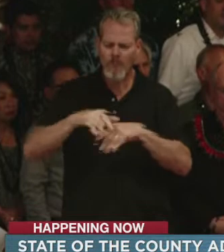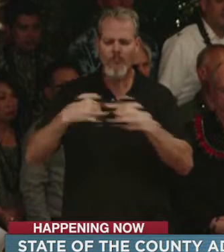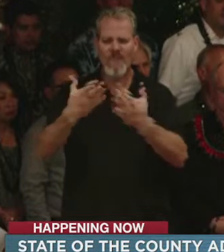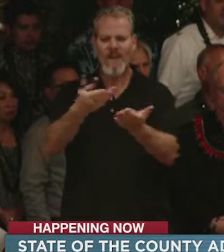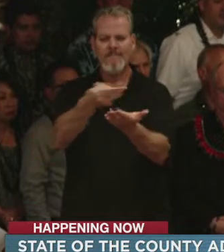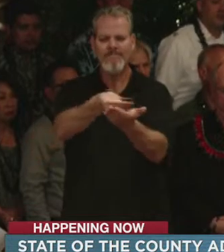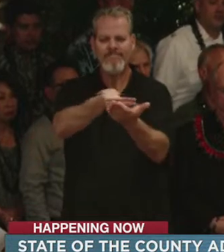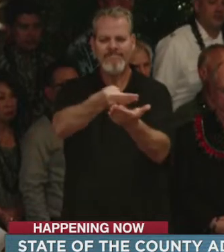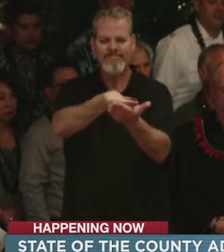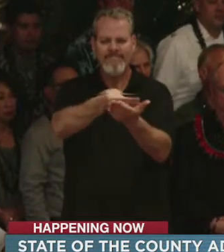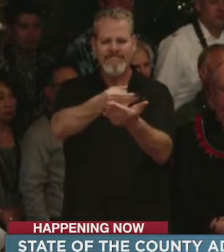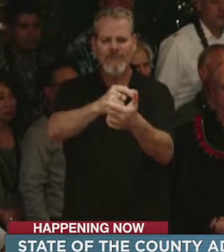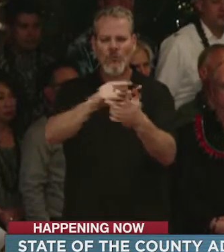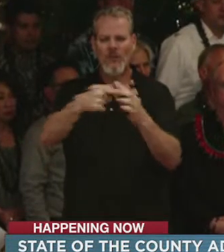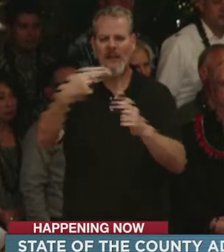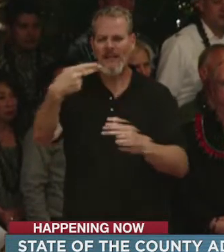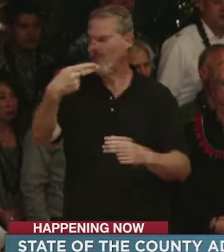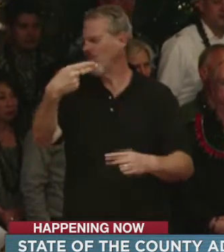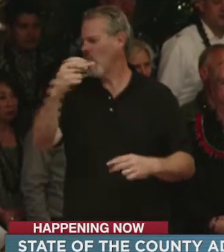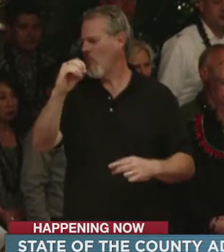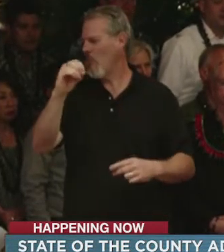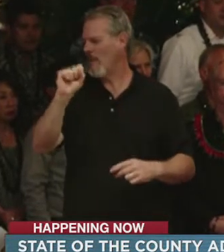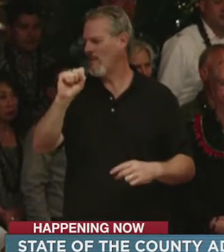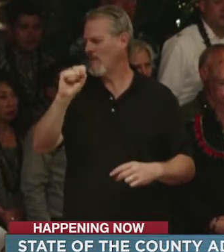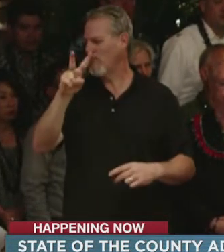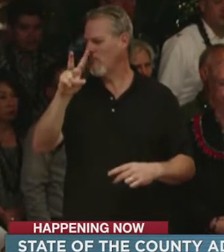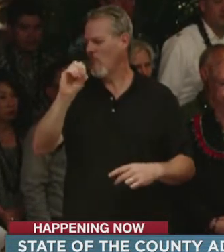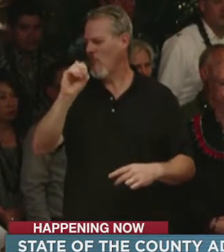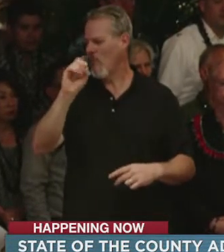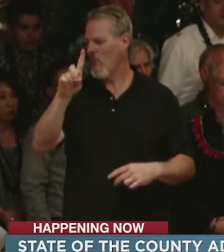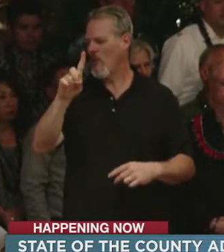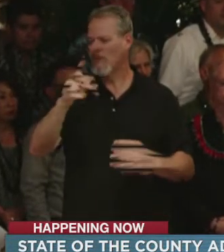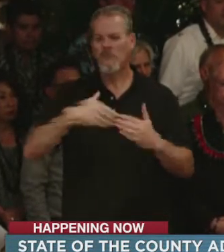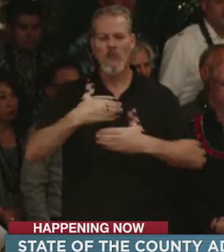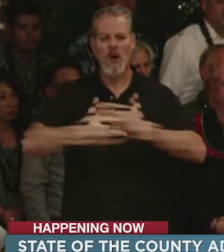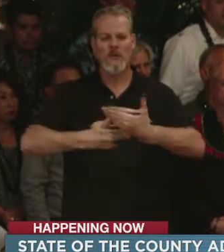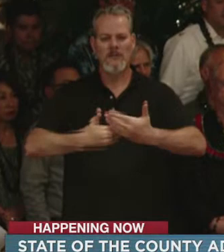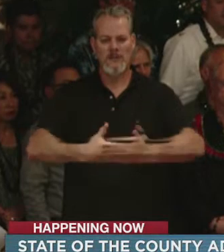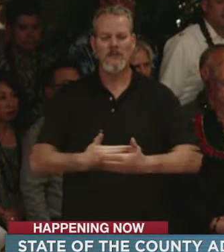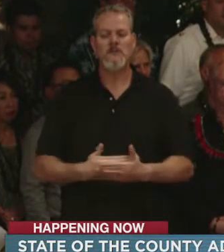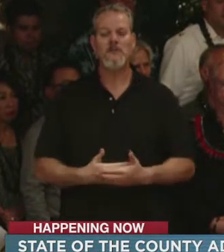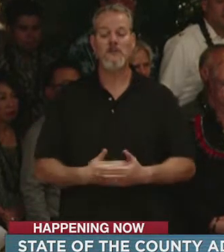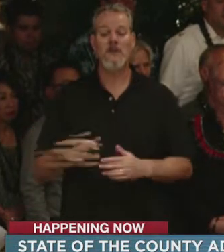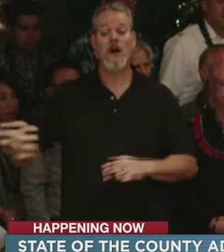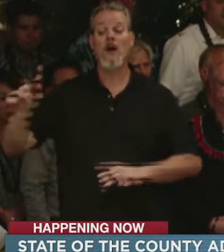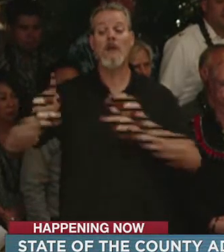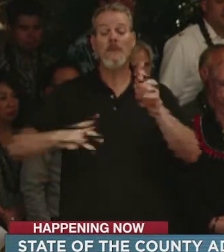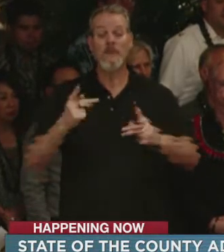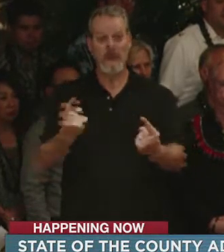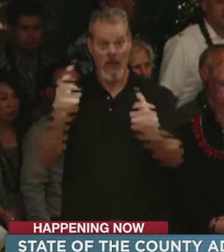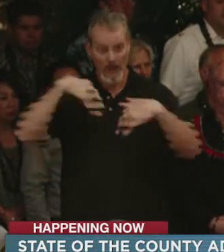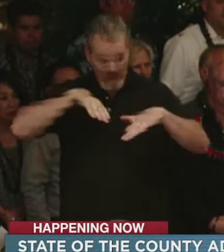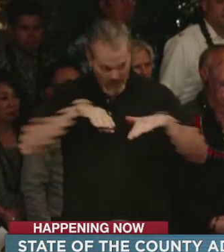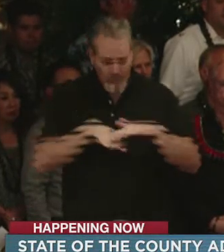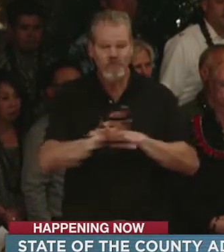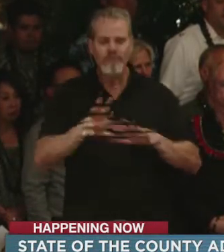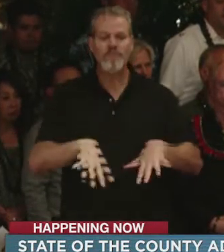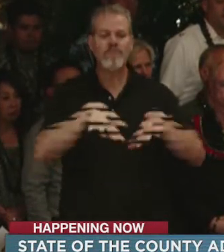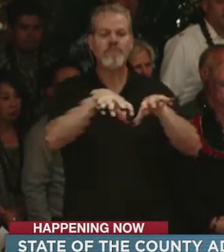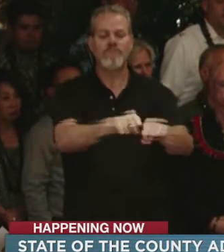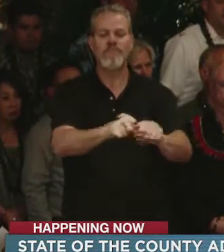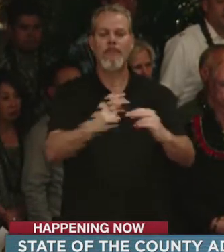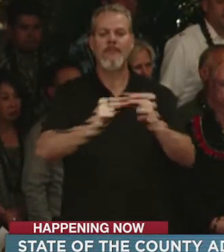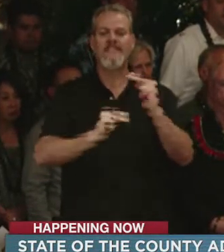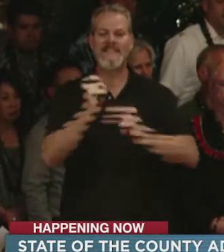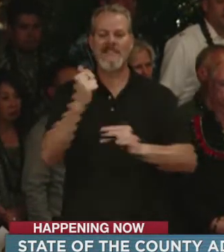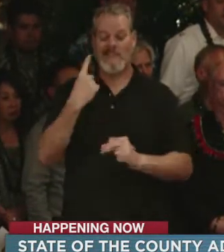the HRS 201H process, and other support so developers can come in and get building. Currently, we have broken ground and